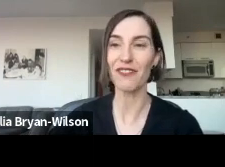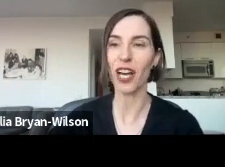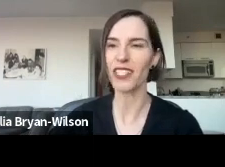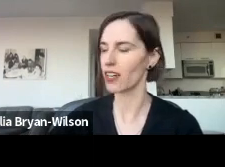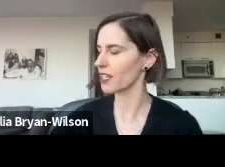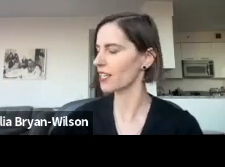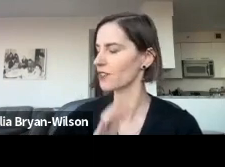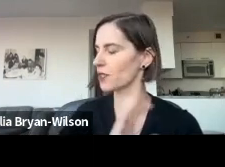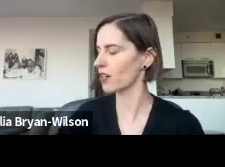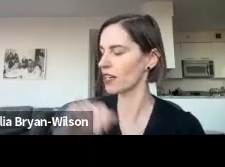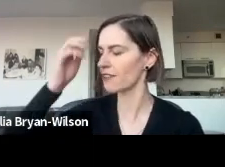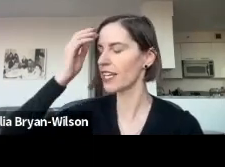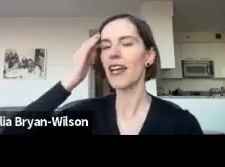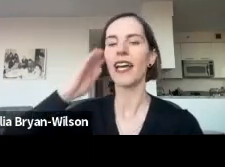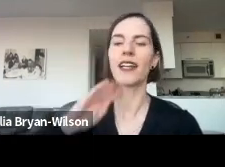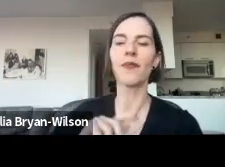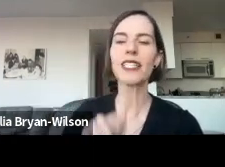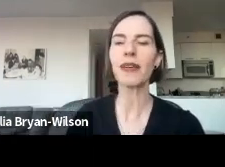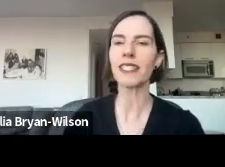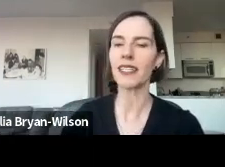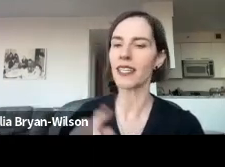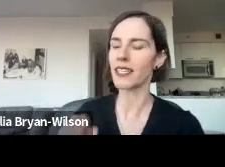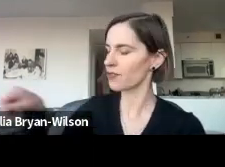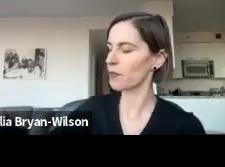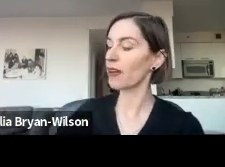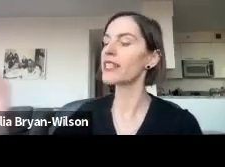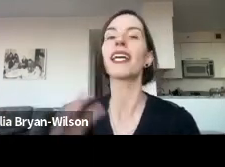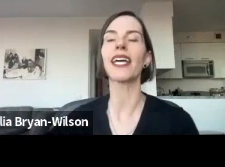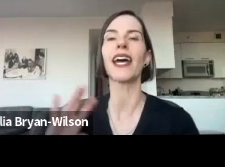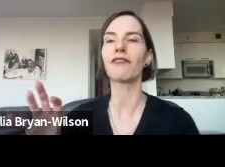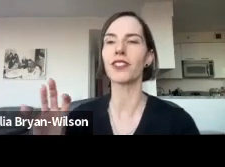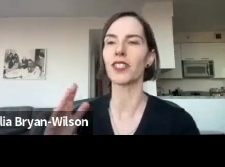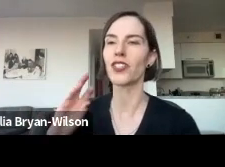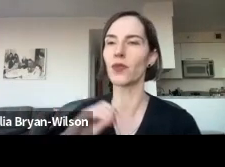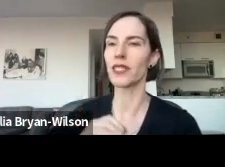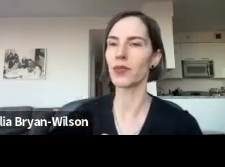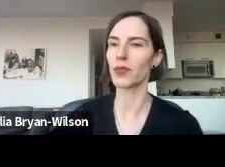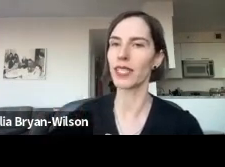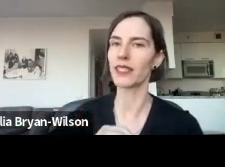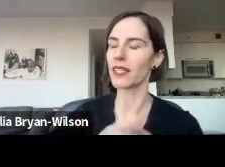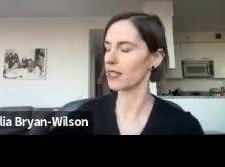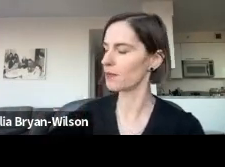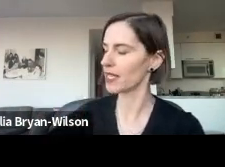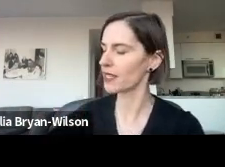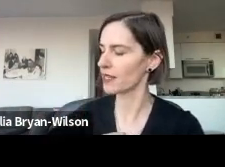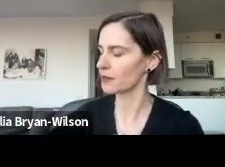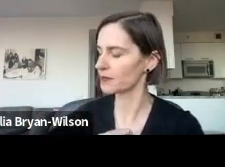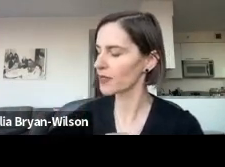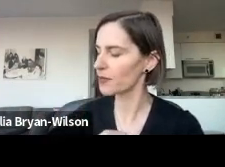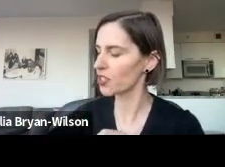the kind of lost archive, early archive. And this painting is from about a decade after she was employed